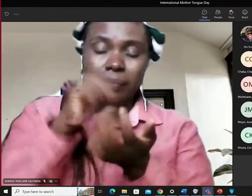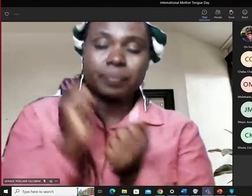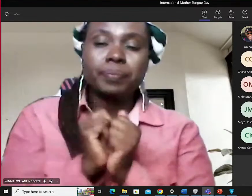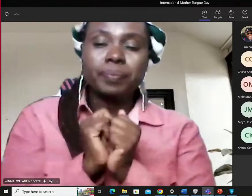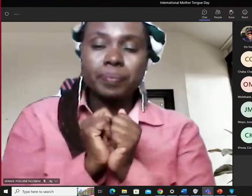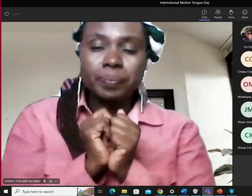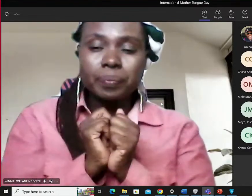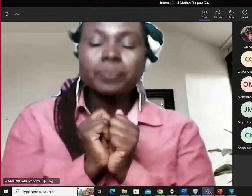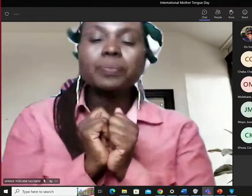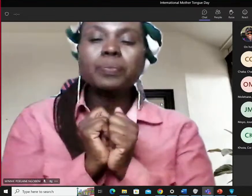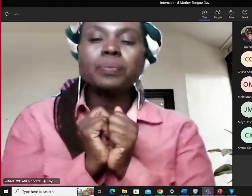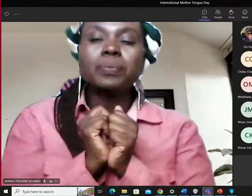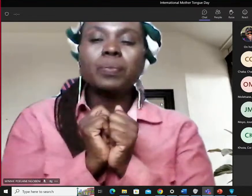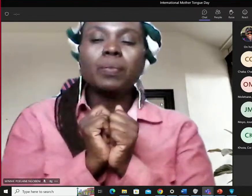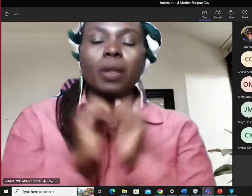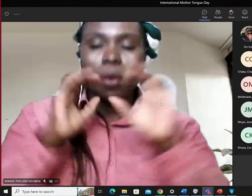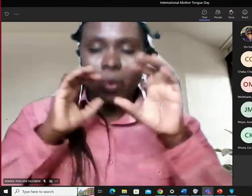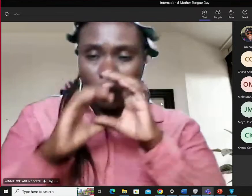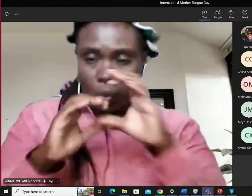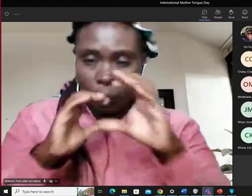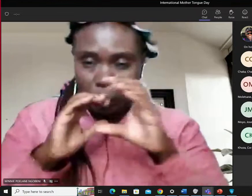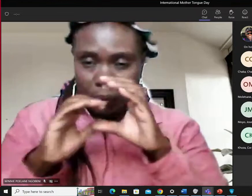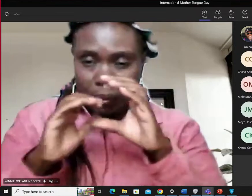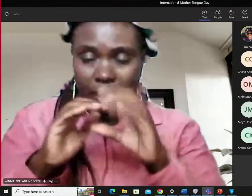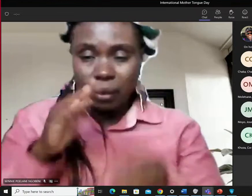to communicate with them.